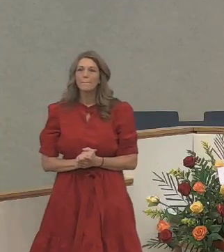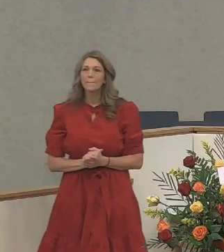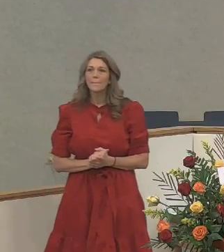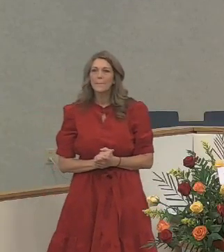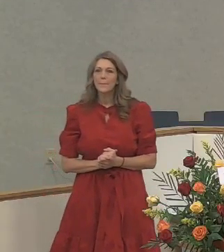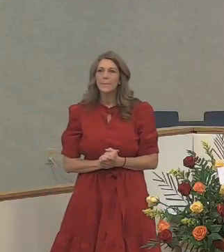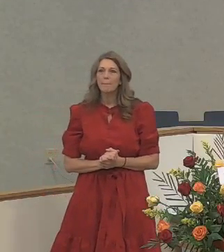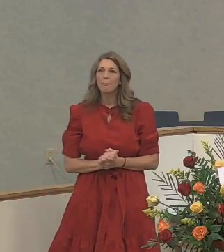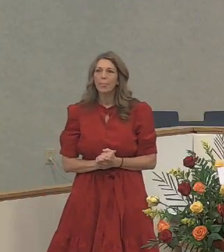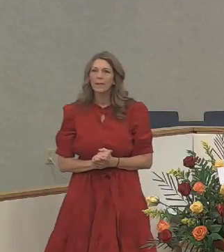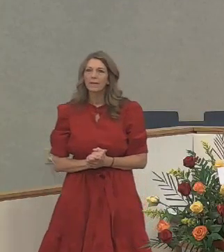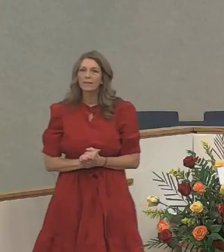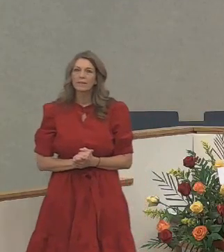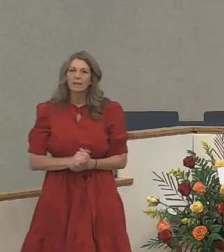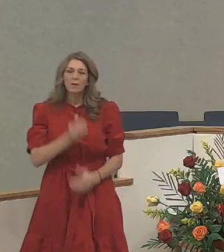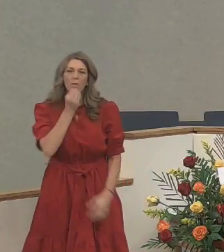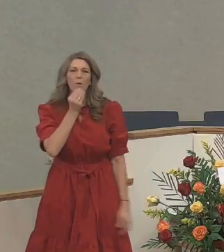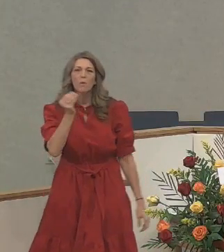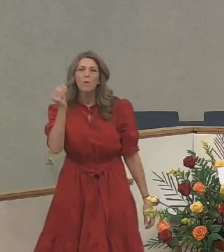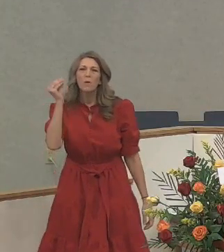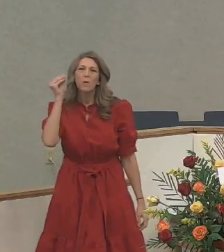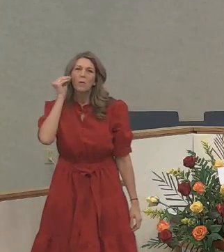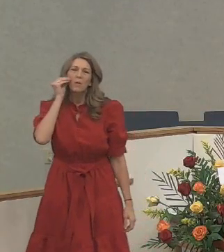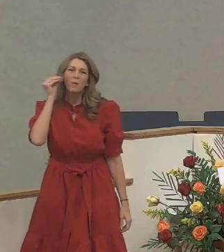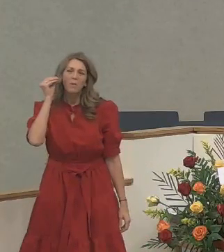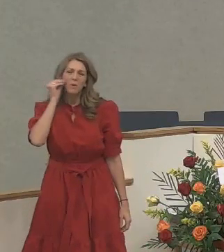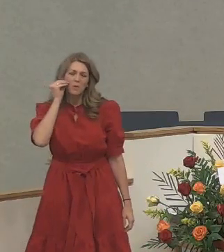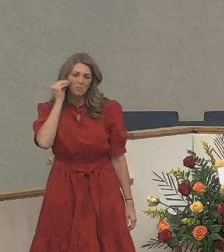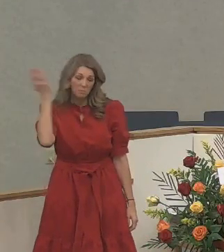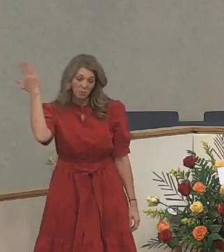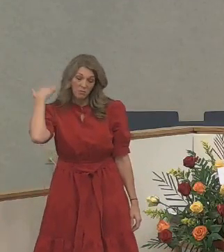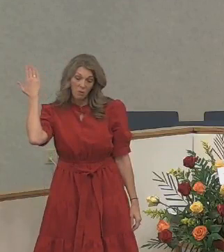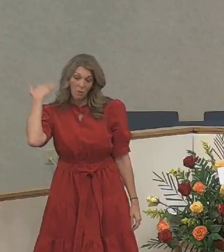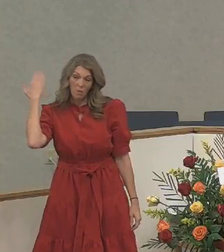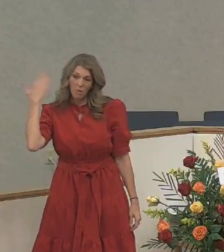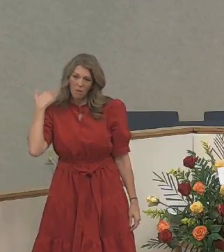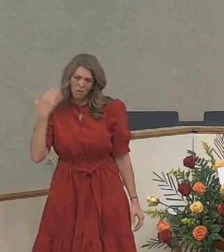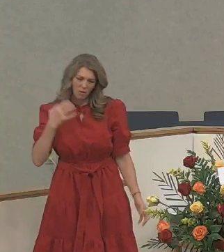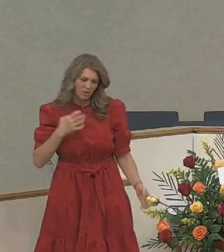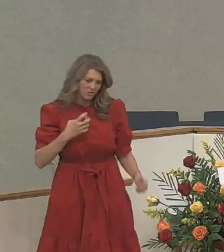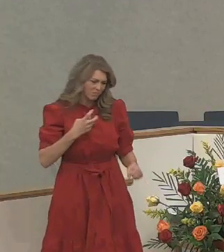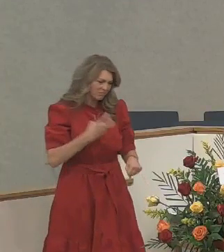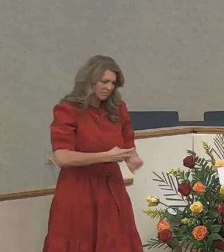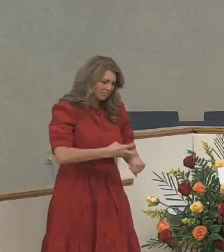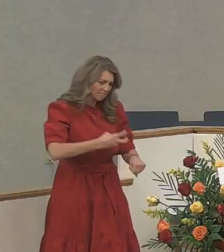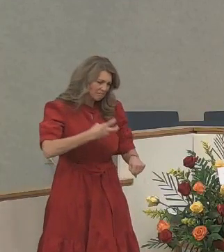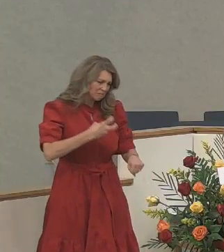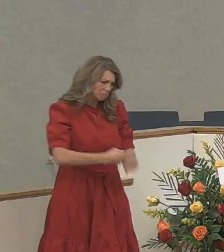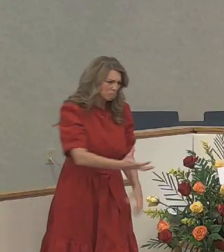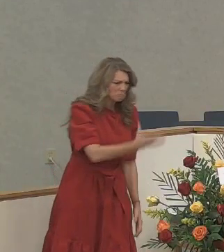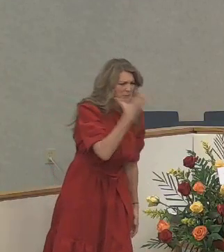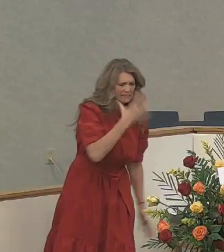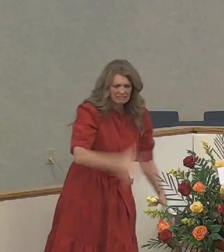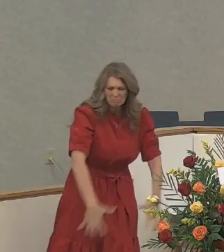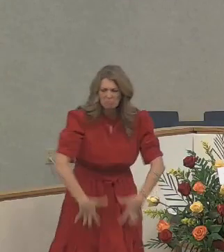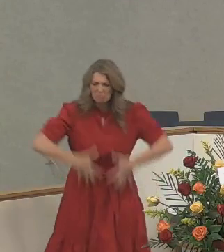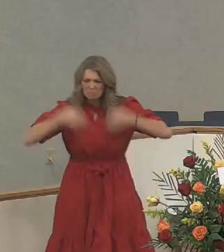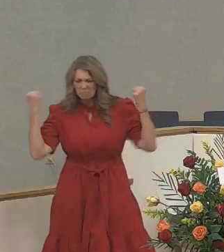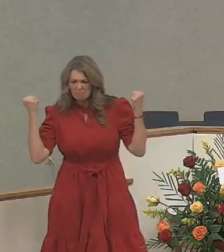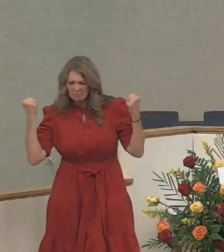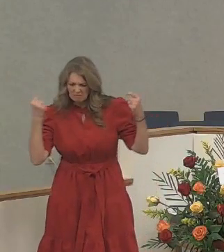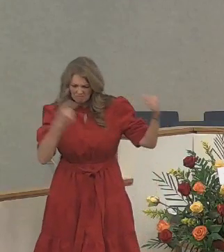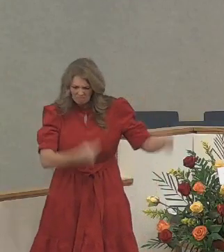Barren walls echo harshness and anger.